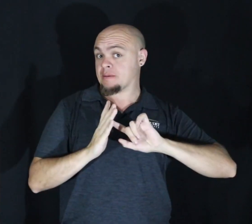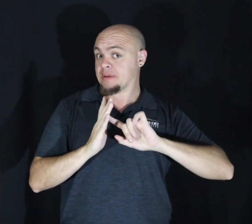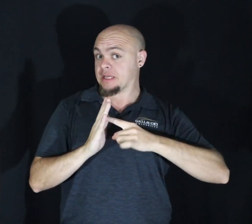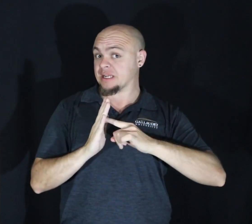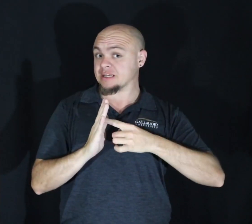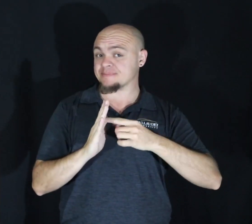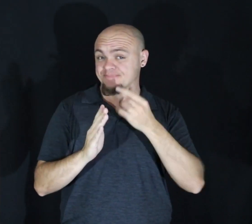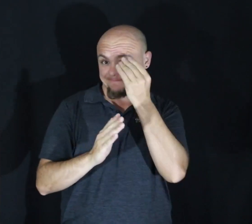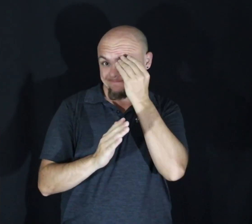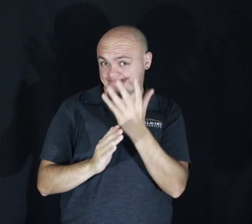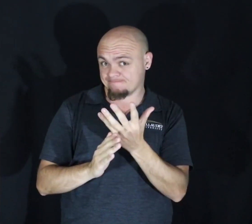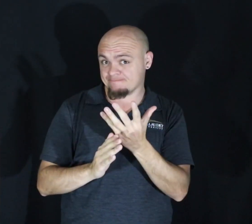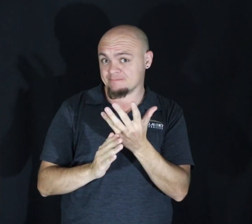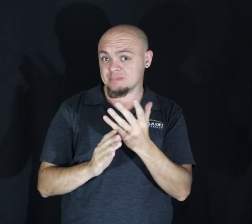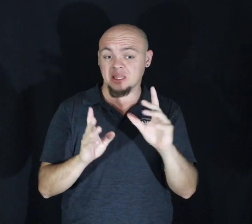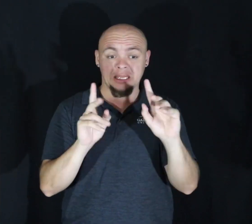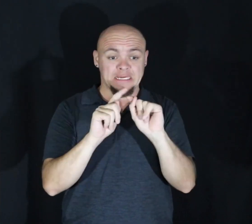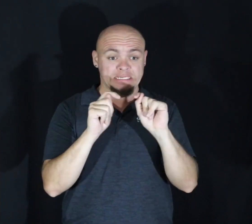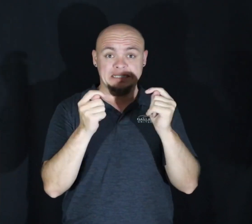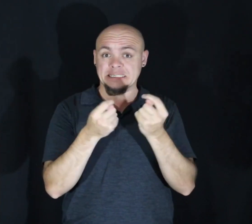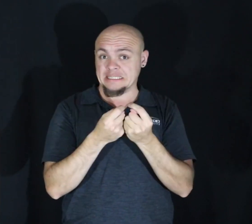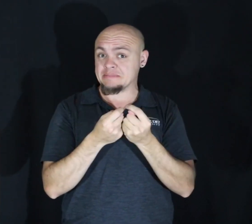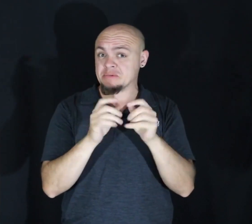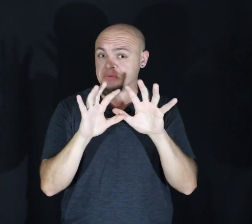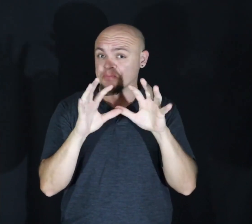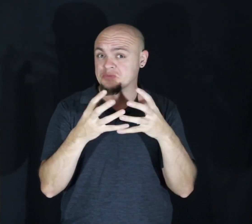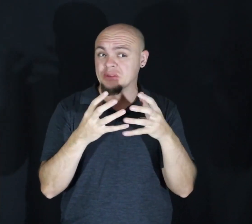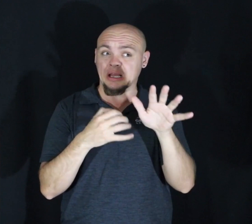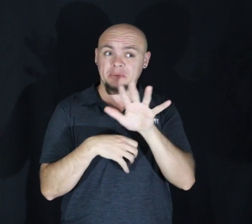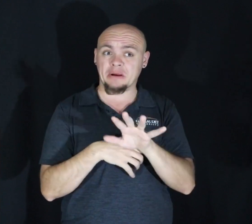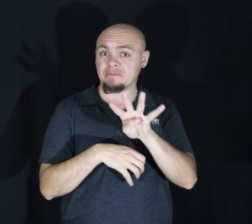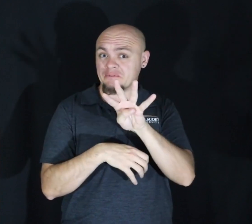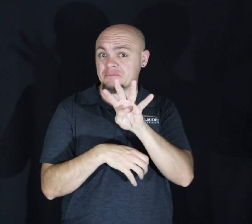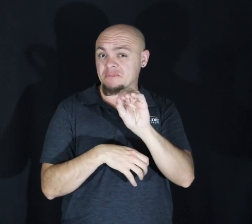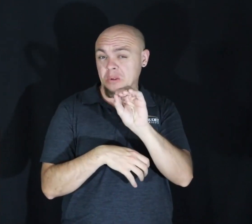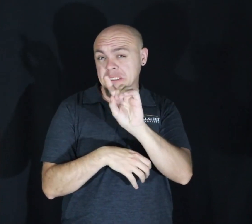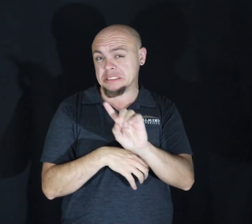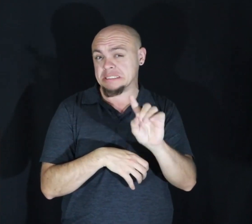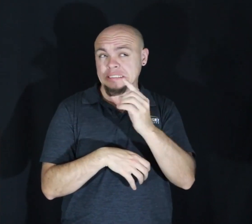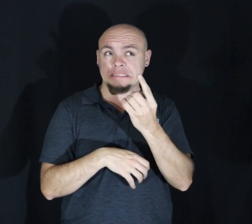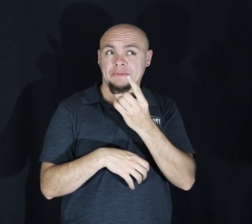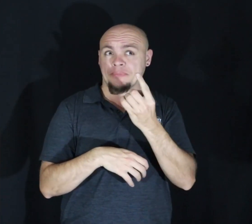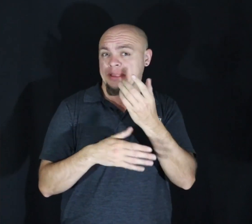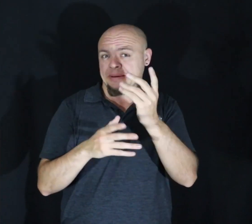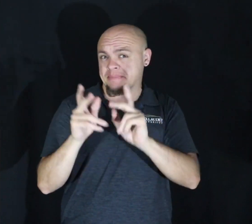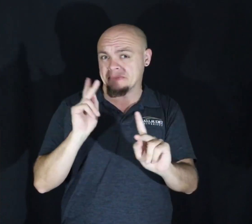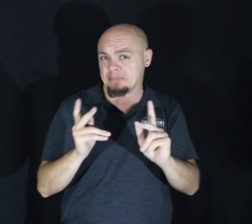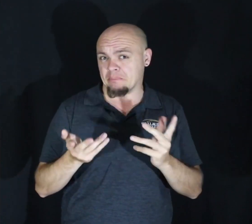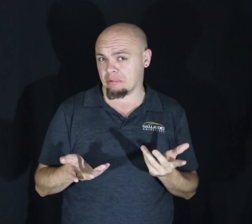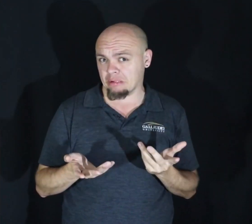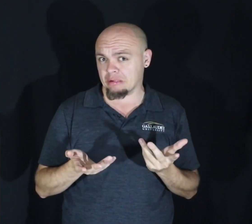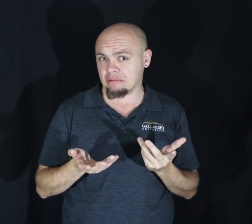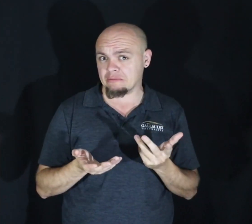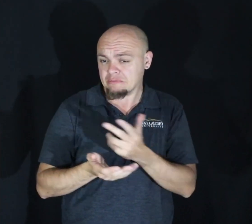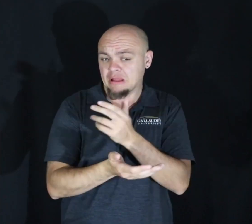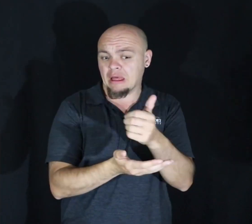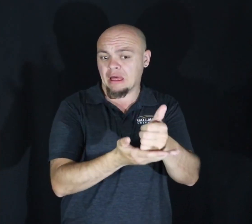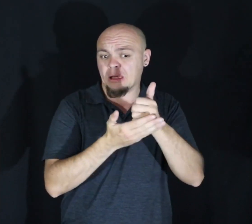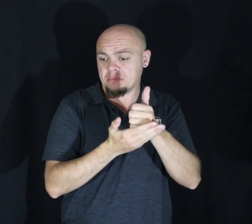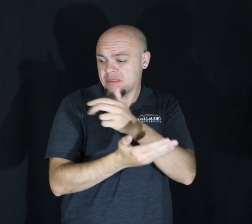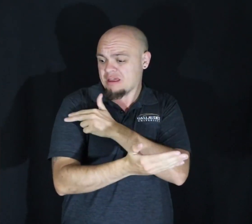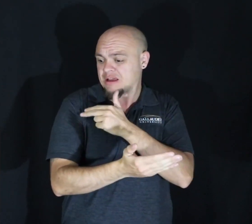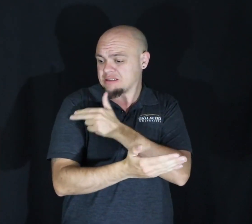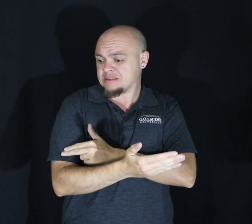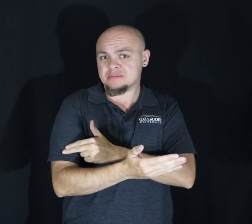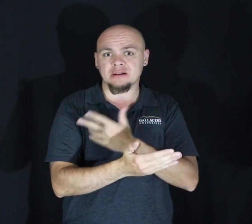that I needed a whole team of about 40-something people to help me get out of the hospital. Look around the